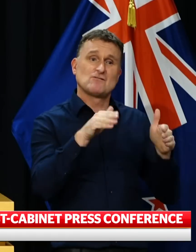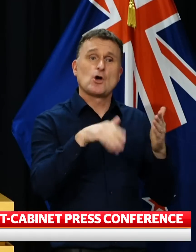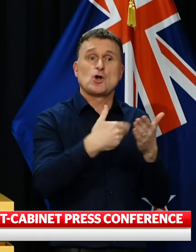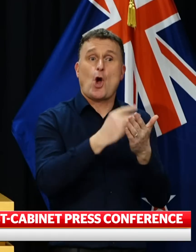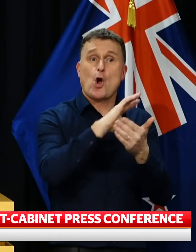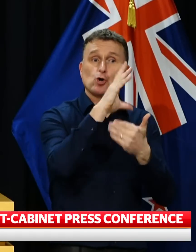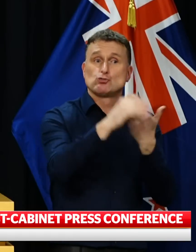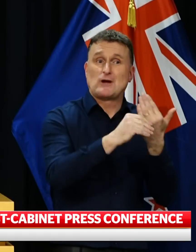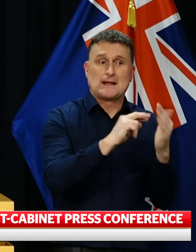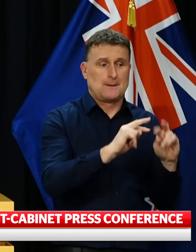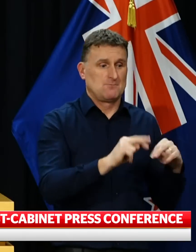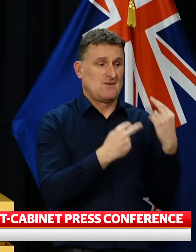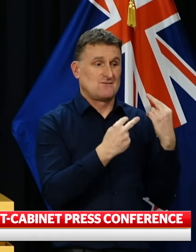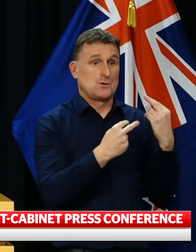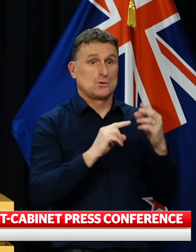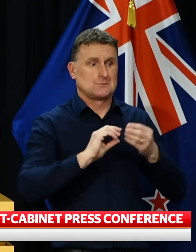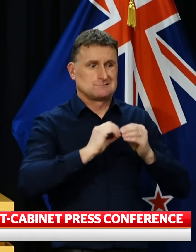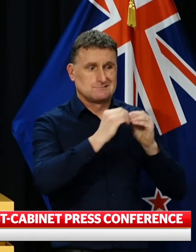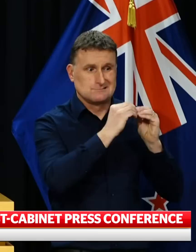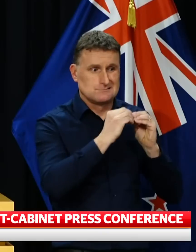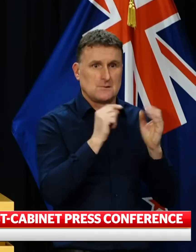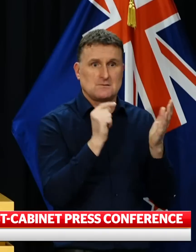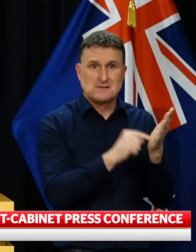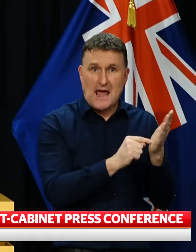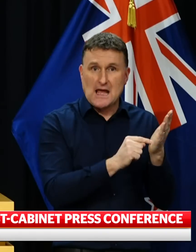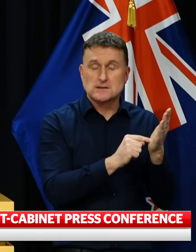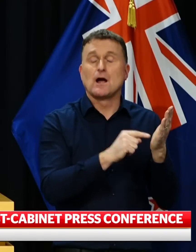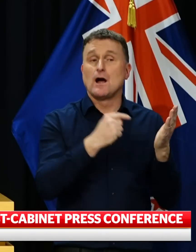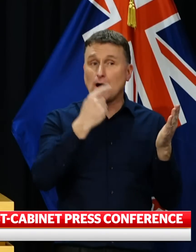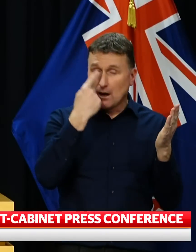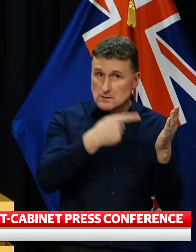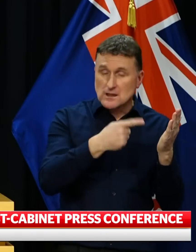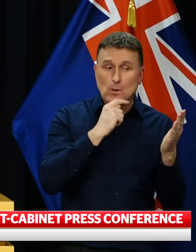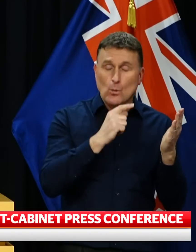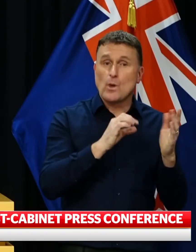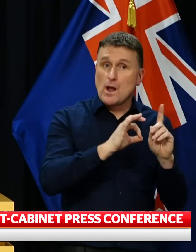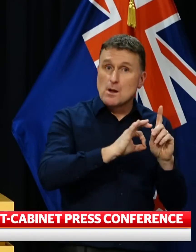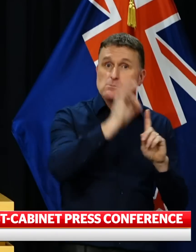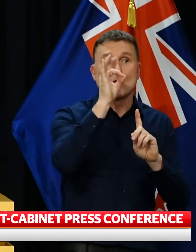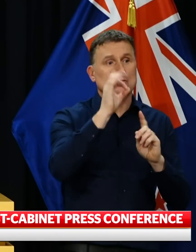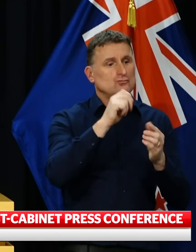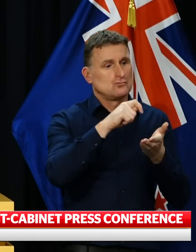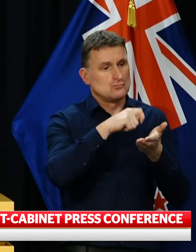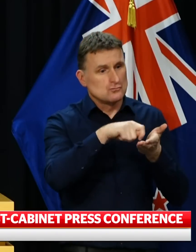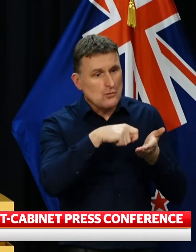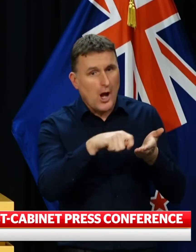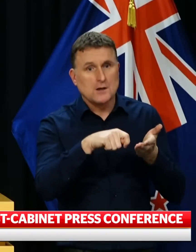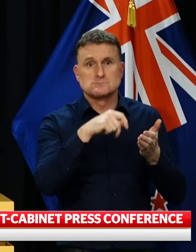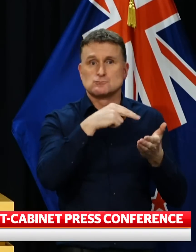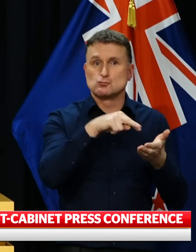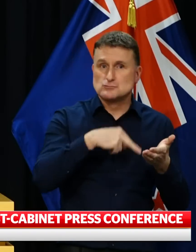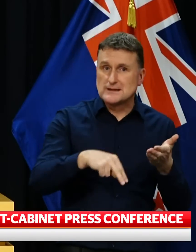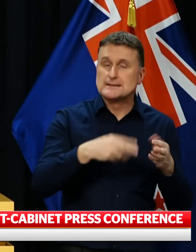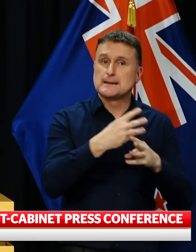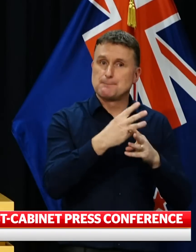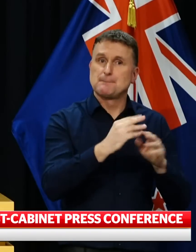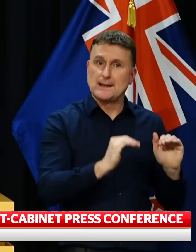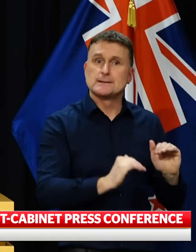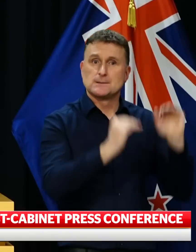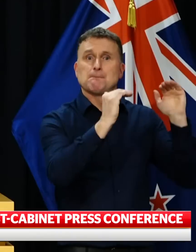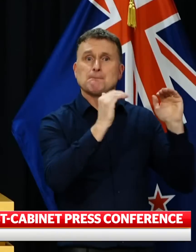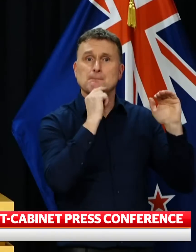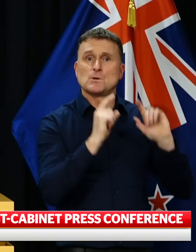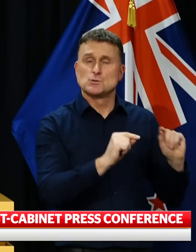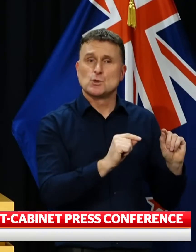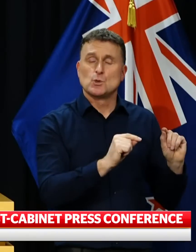sure that what we've come up with will actually work and it will increase the reading, writing and maths of our young New Zealanders. If we contrast that